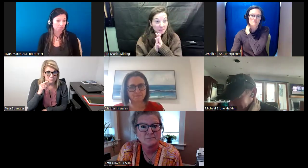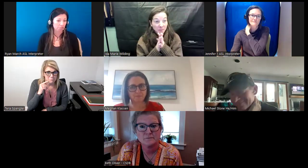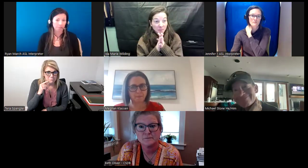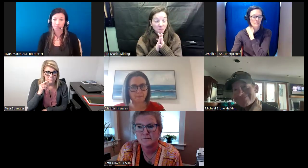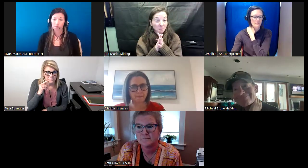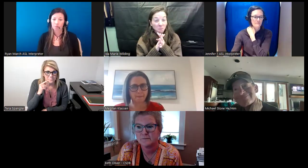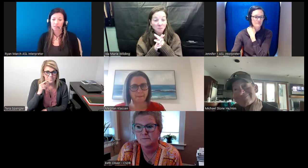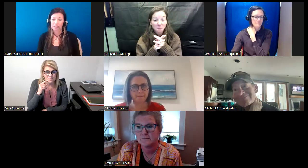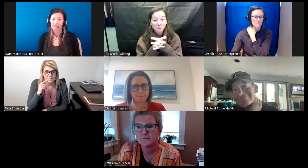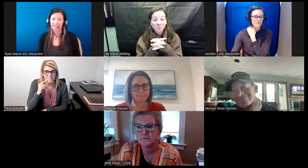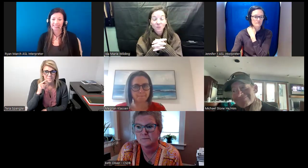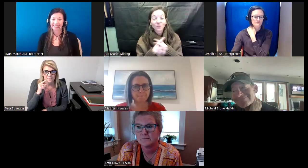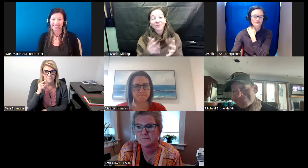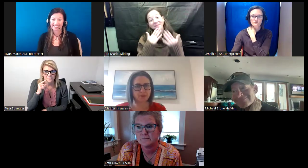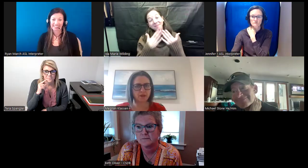Anything?